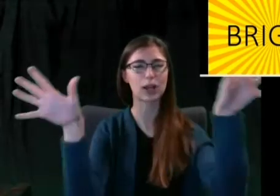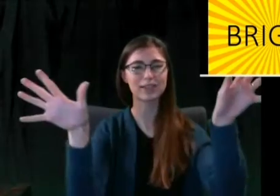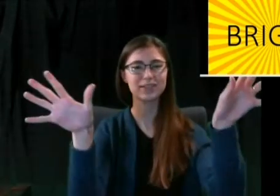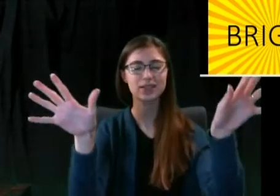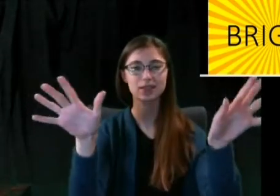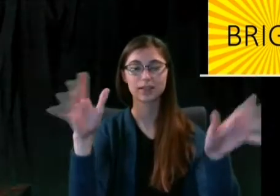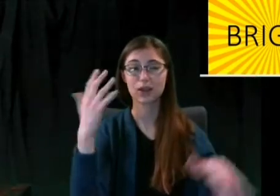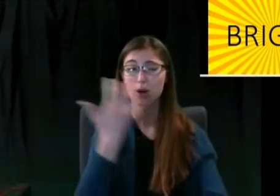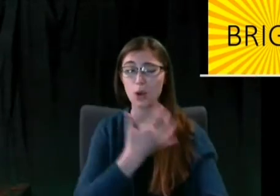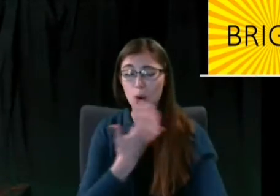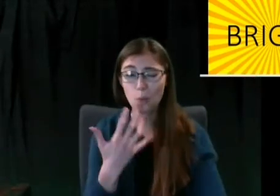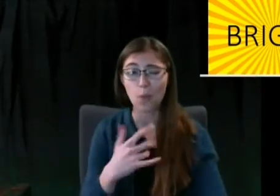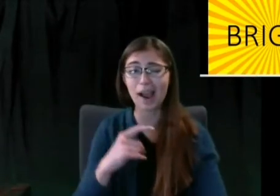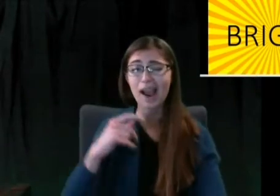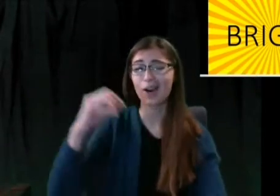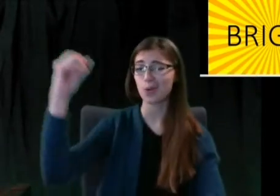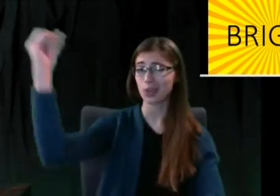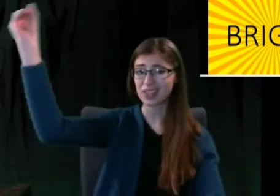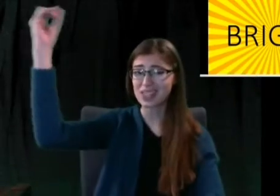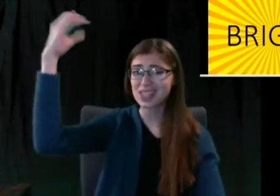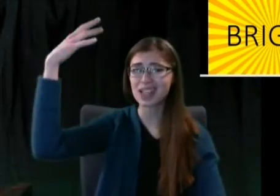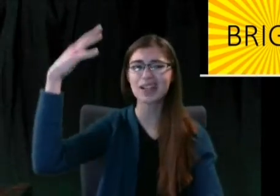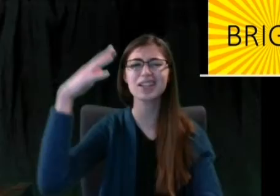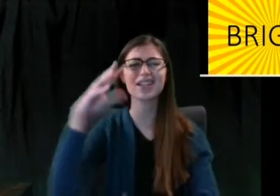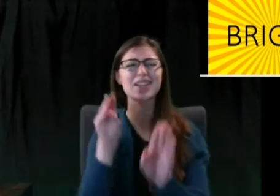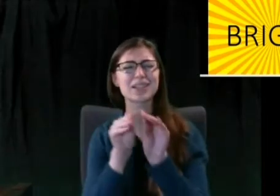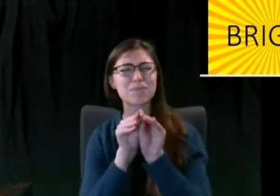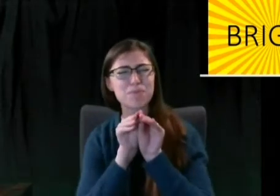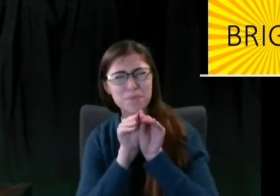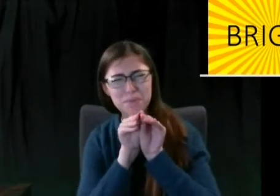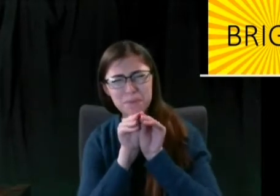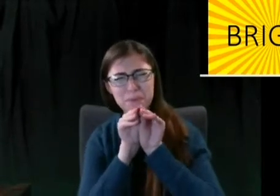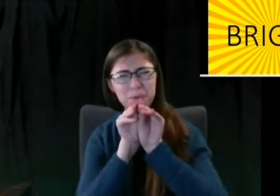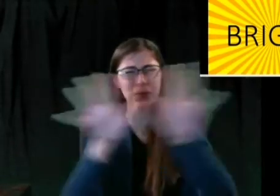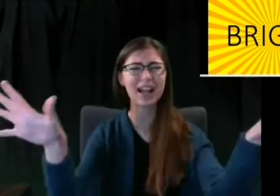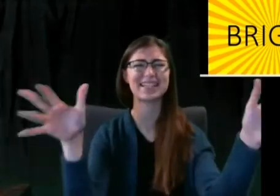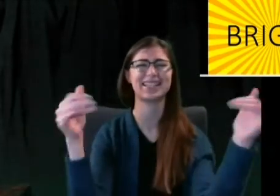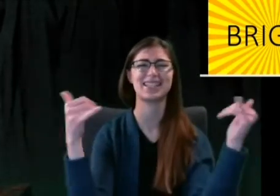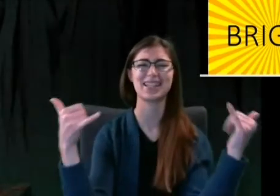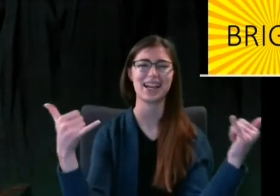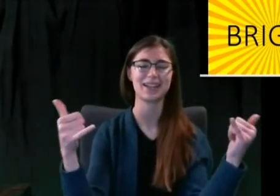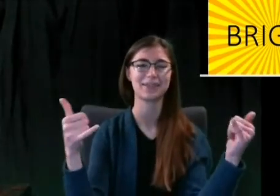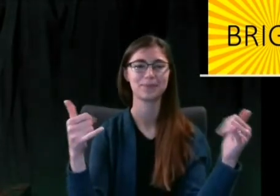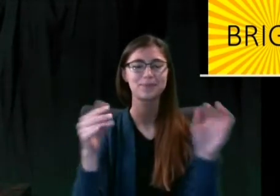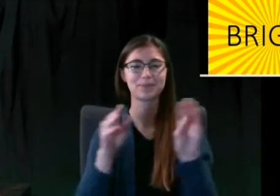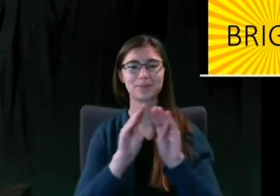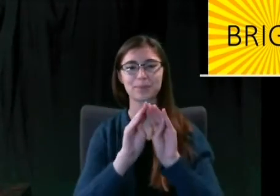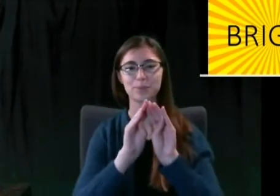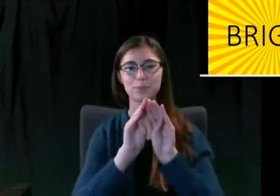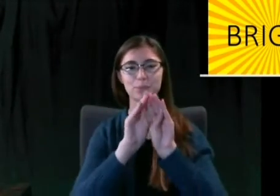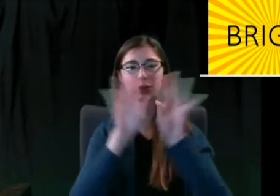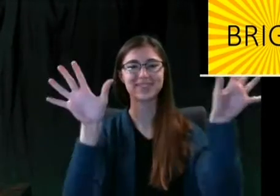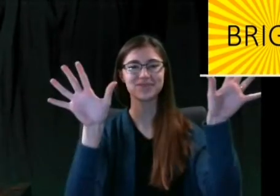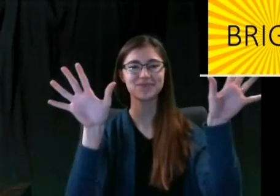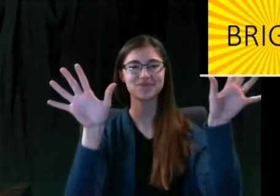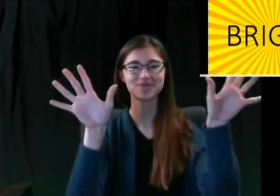Bright. Wow, the sun is bright today. Bright.